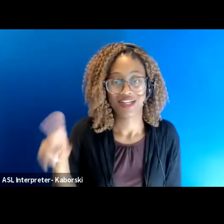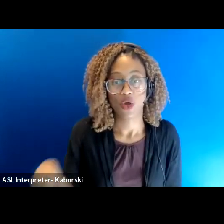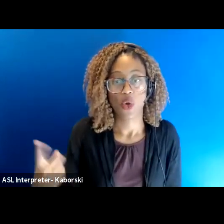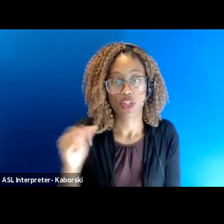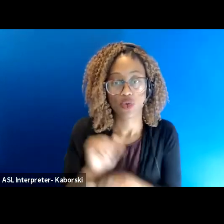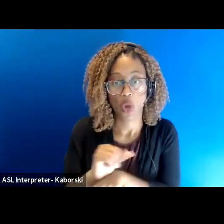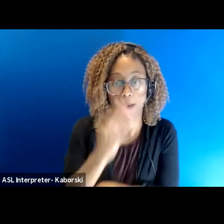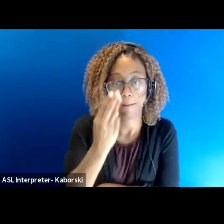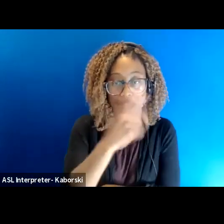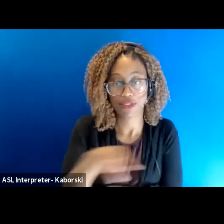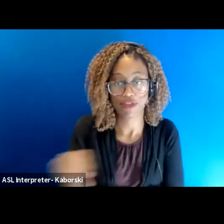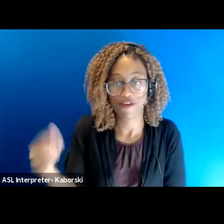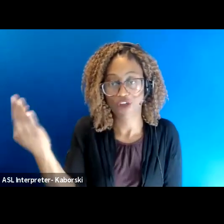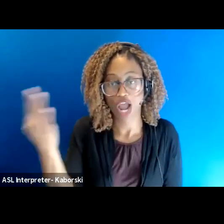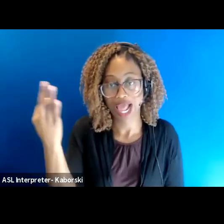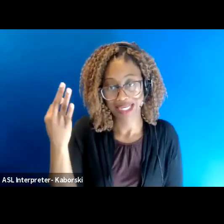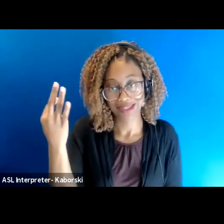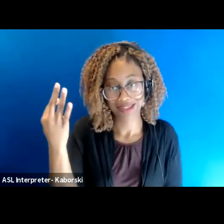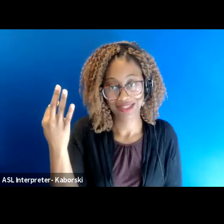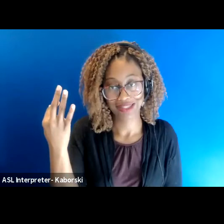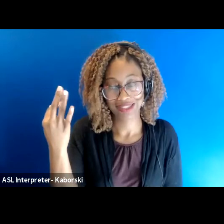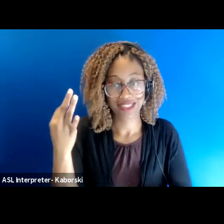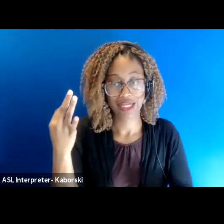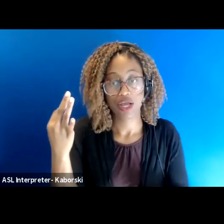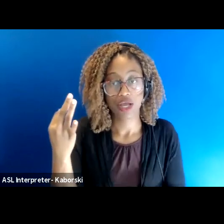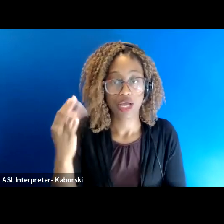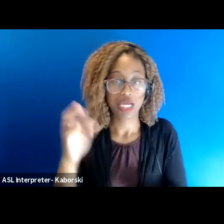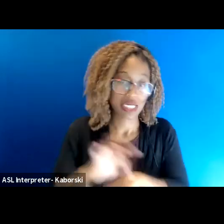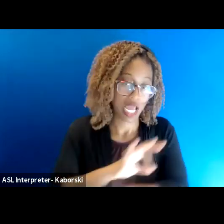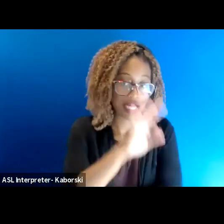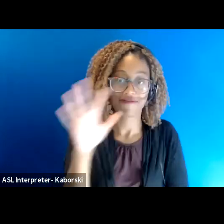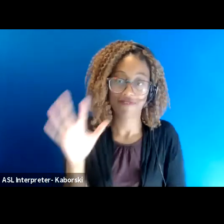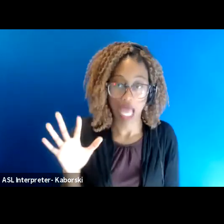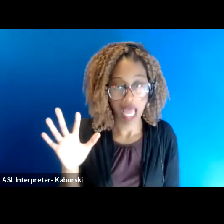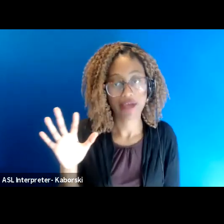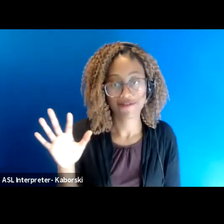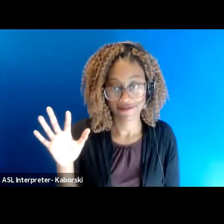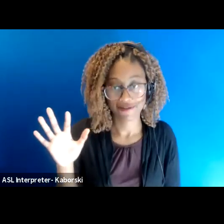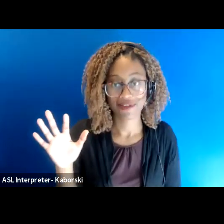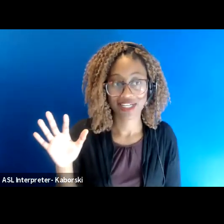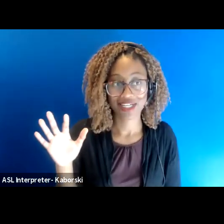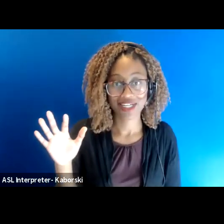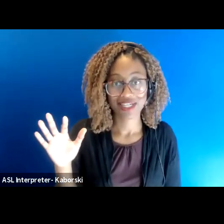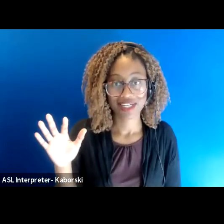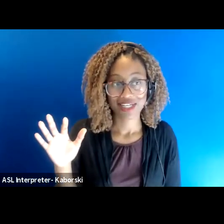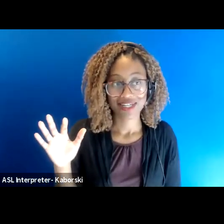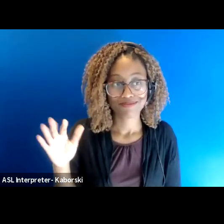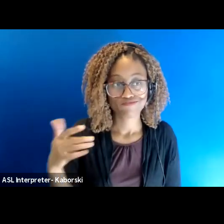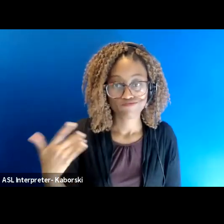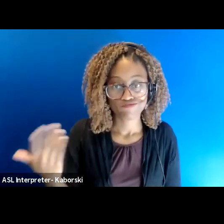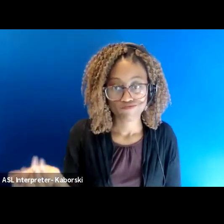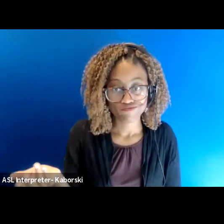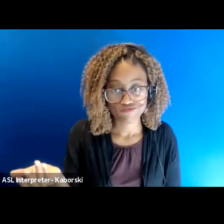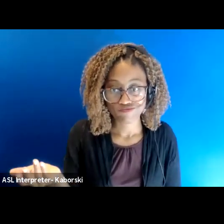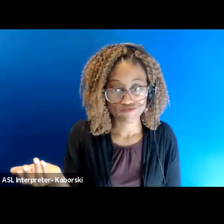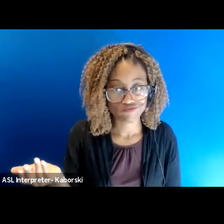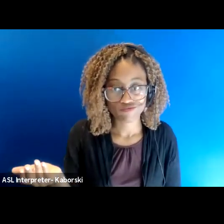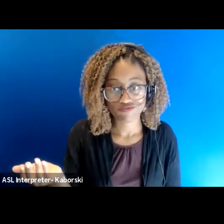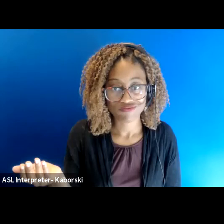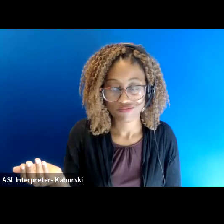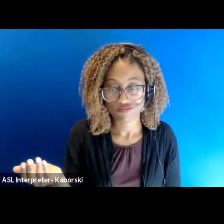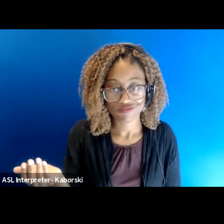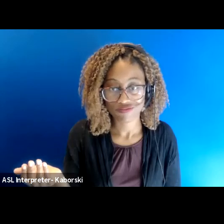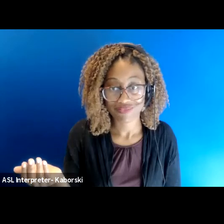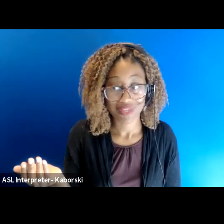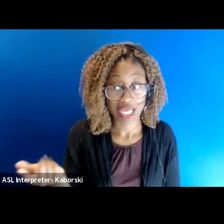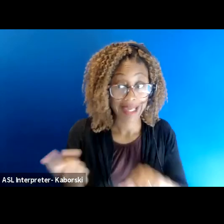worked Monday through Fridays. The one unit only worked from 9 to 5. And it can't be all over